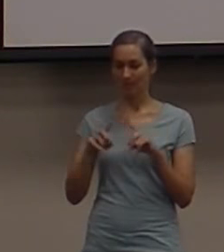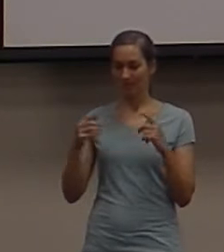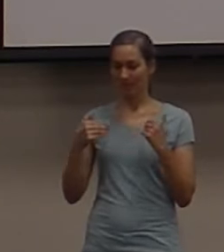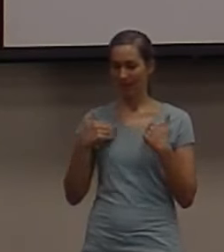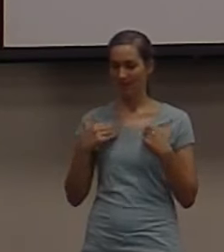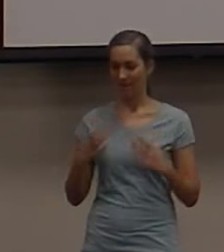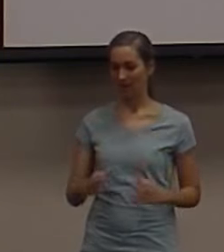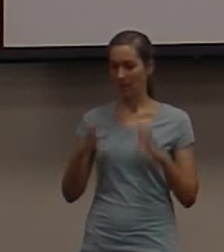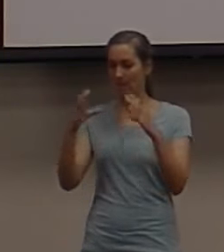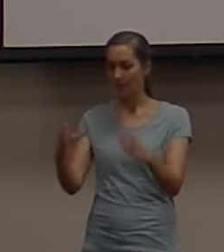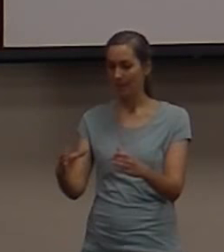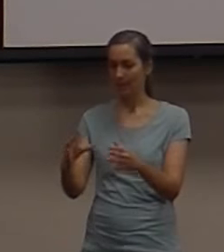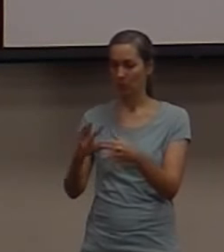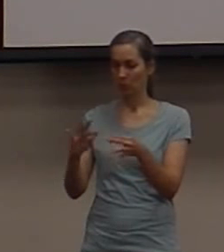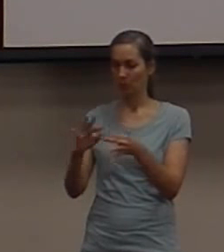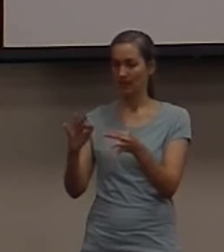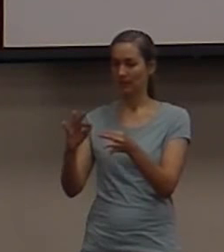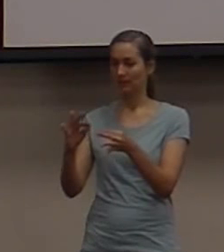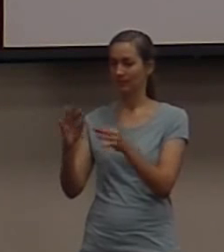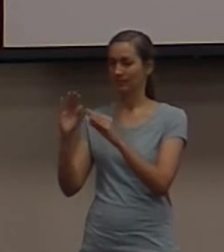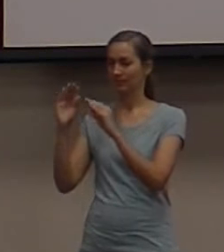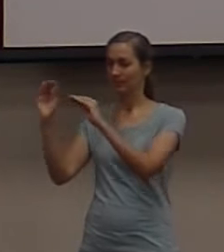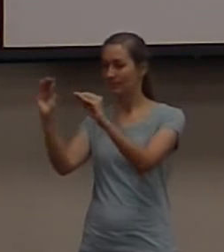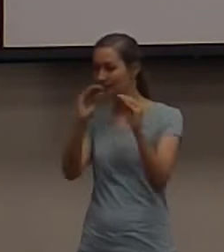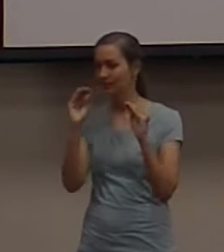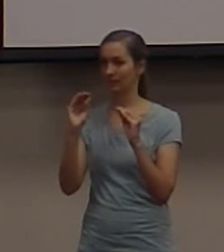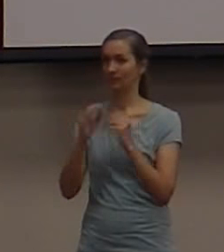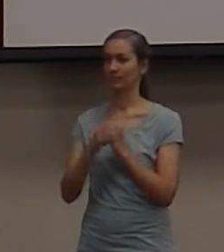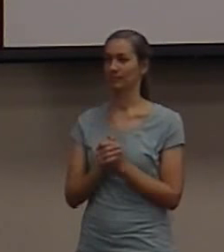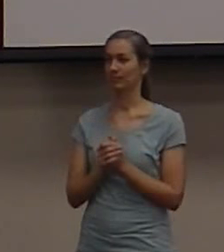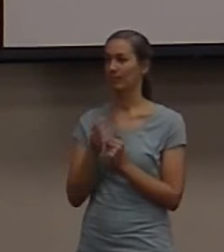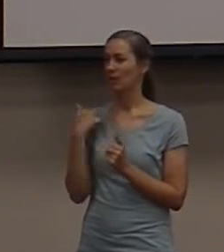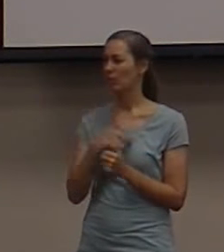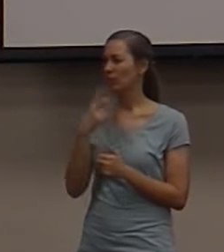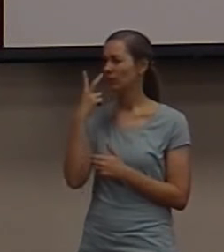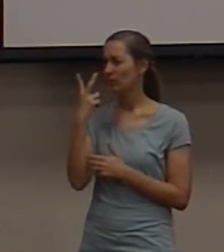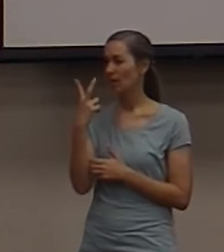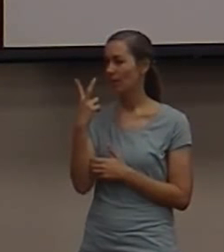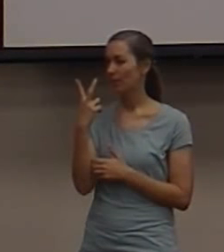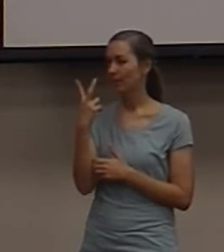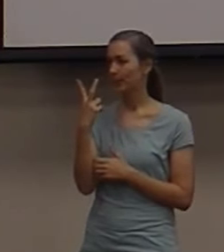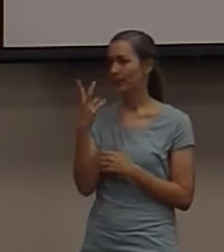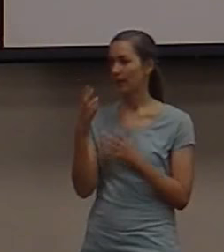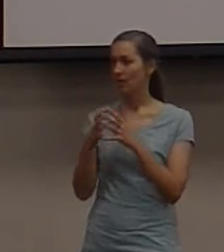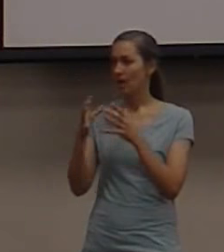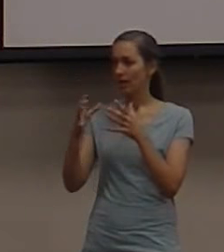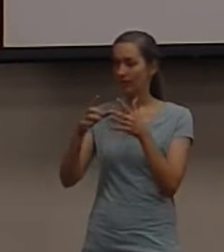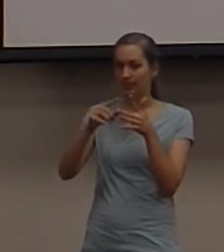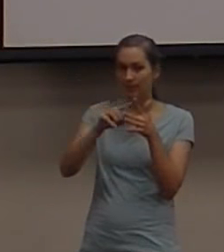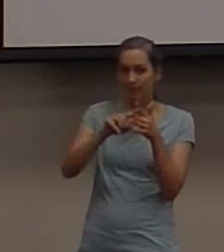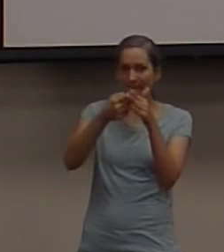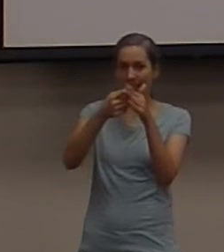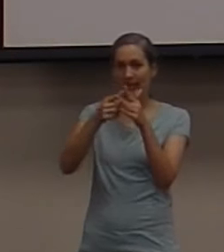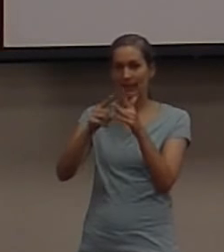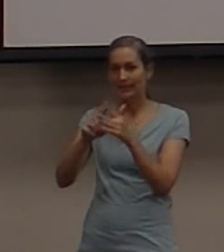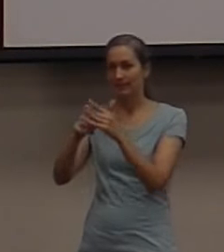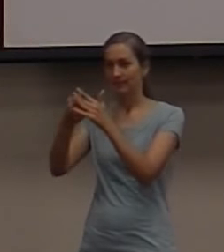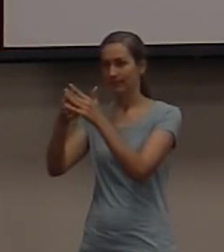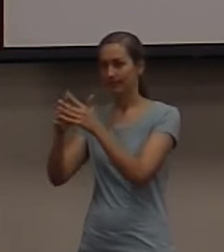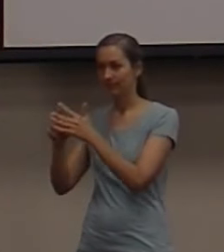that was there. We saw a lot of beginnings, guys. Beginnings that you're already a part of in your own